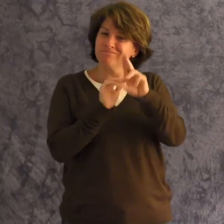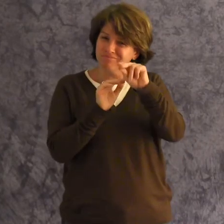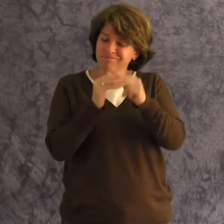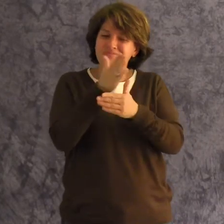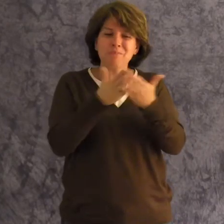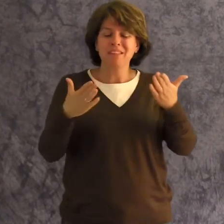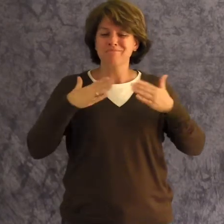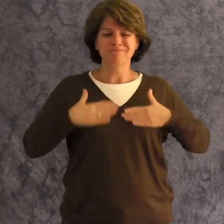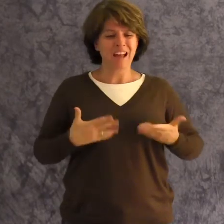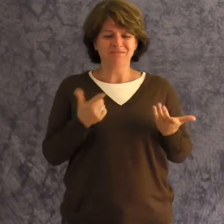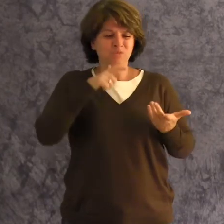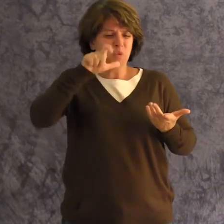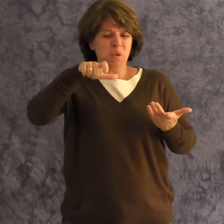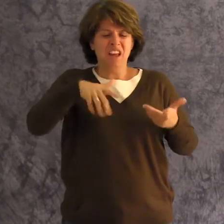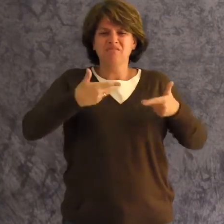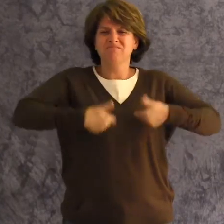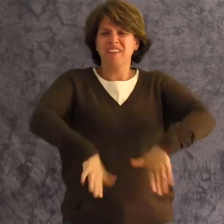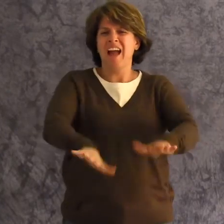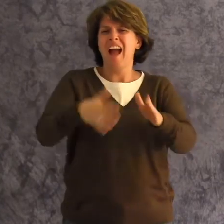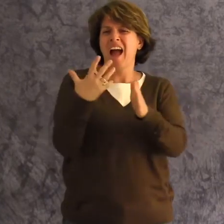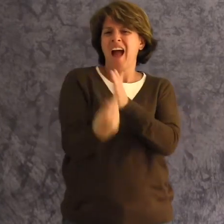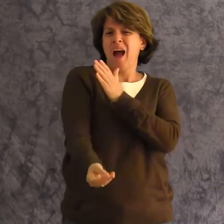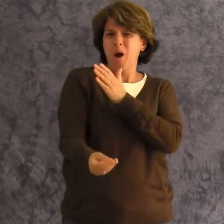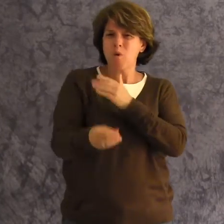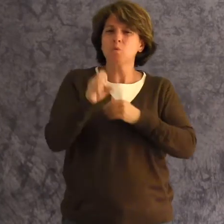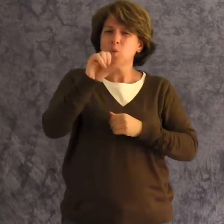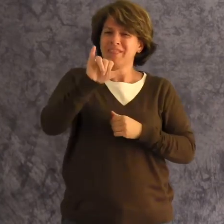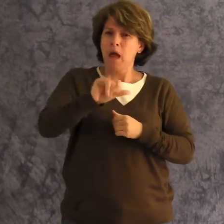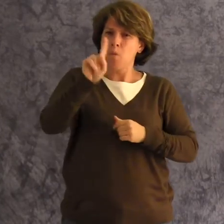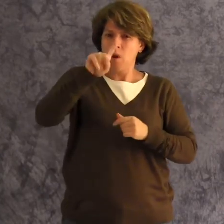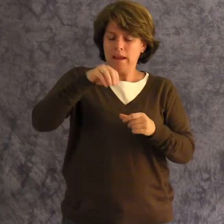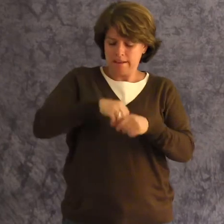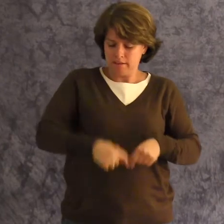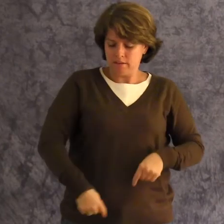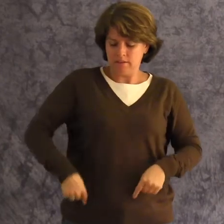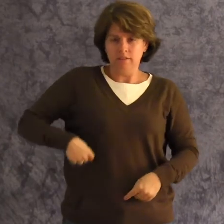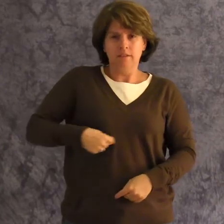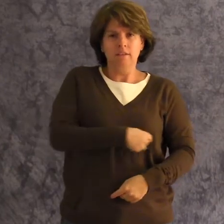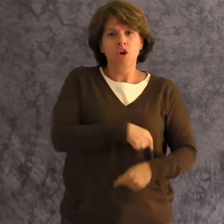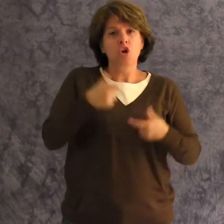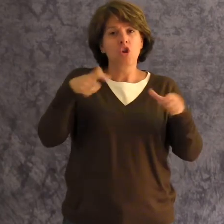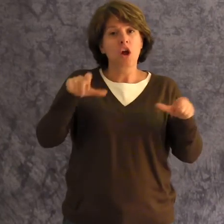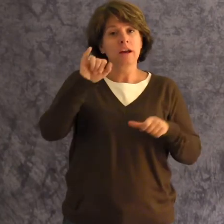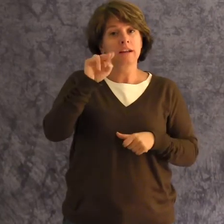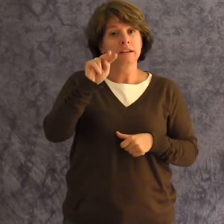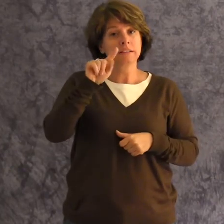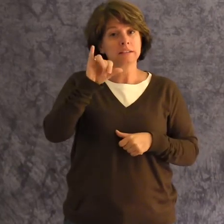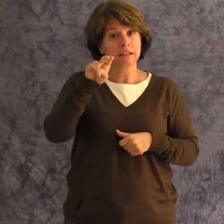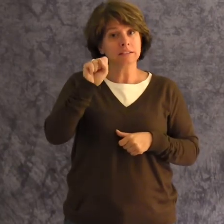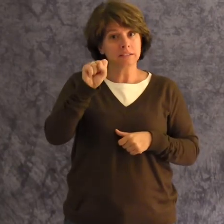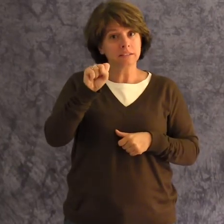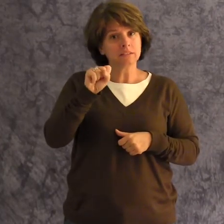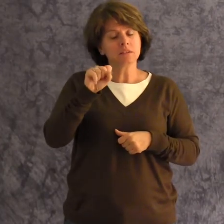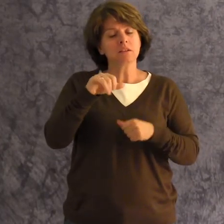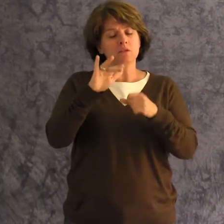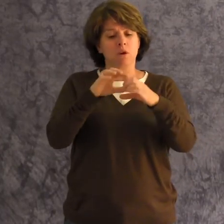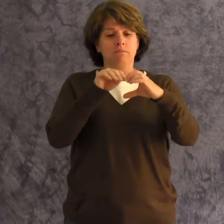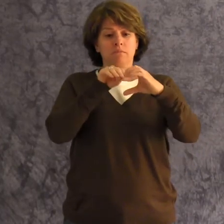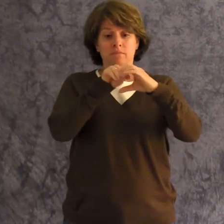body. In the large intestines, feces spends quite a bit of time and is in contact relatively closely with the